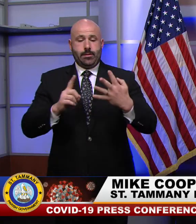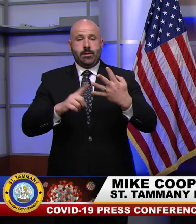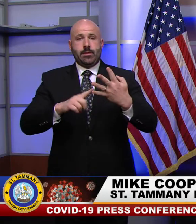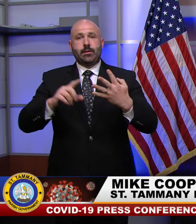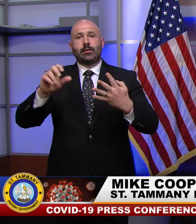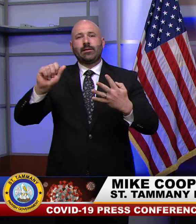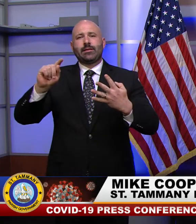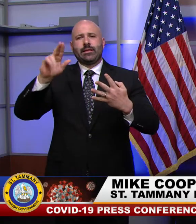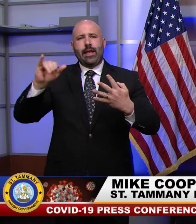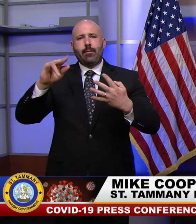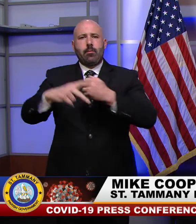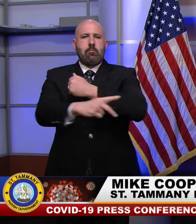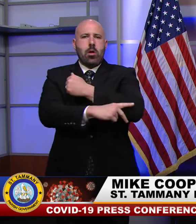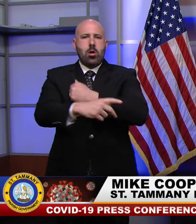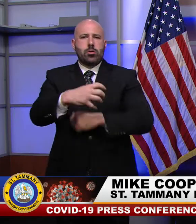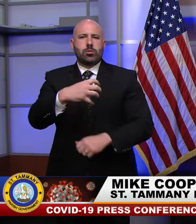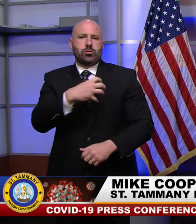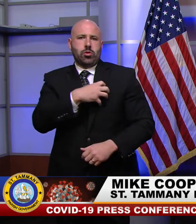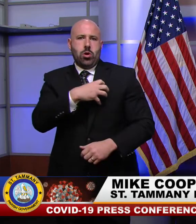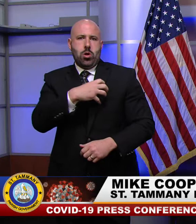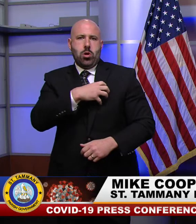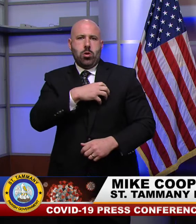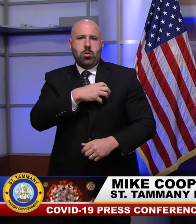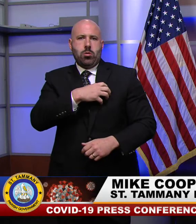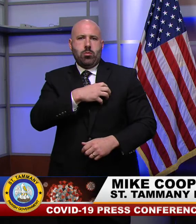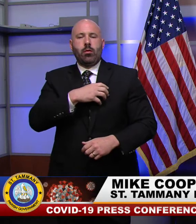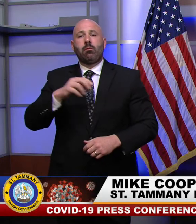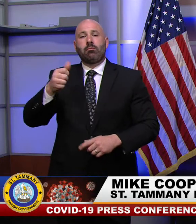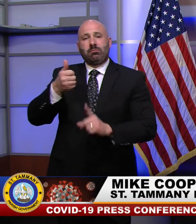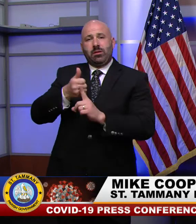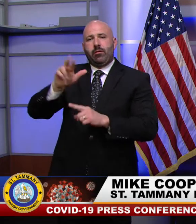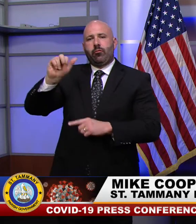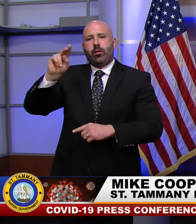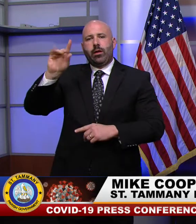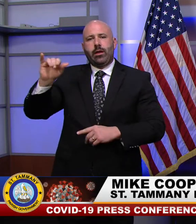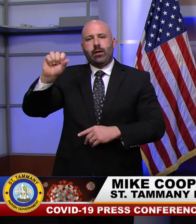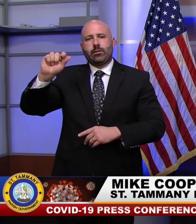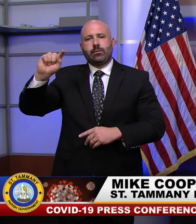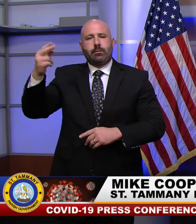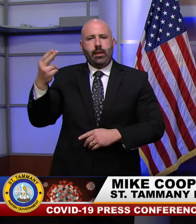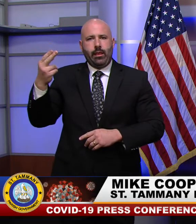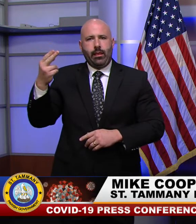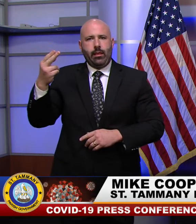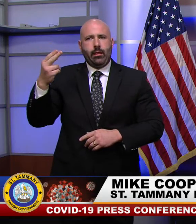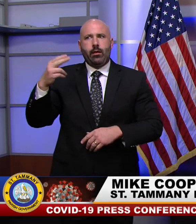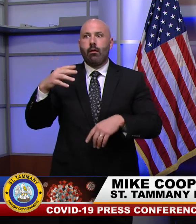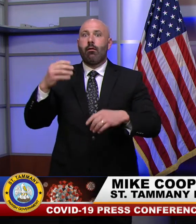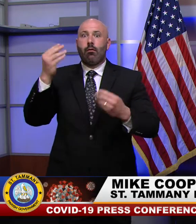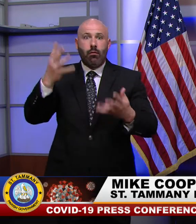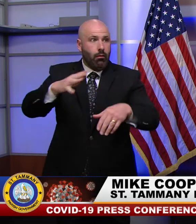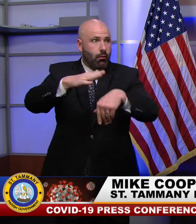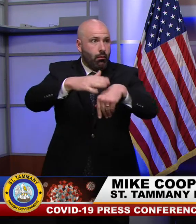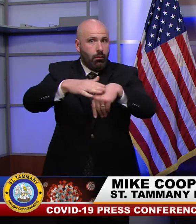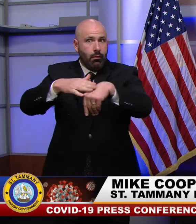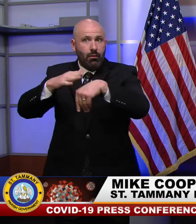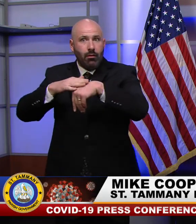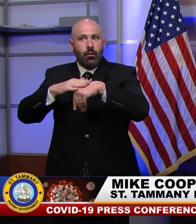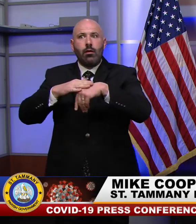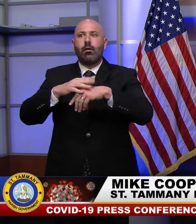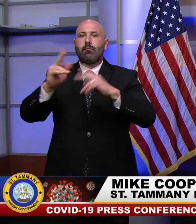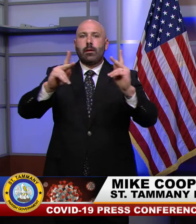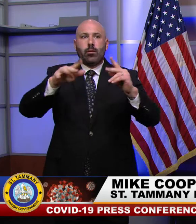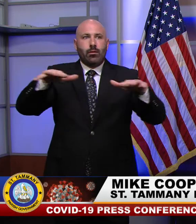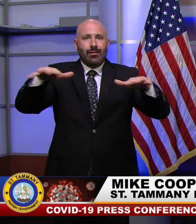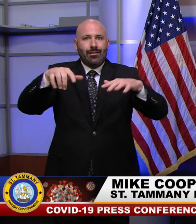Smith, who I met with earlier today. I want to warn our citizens about scams, especially at a time like this.